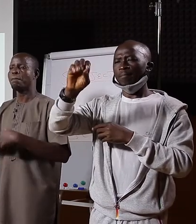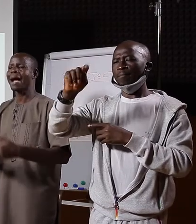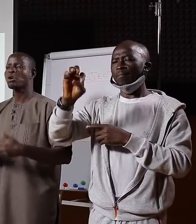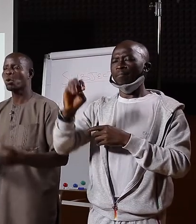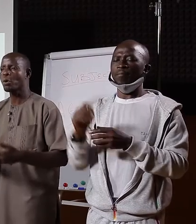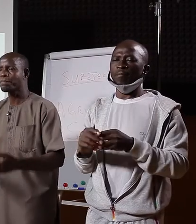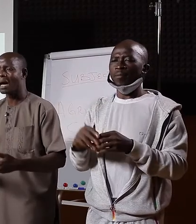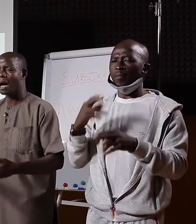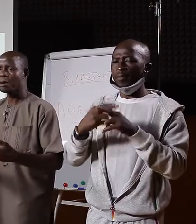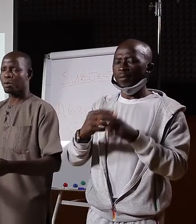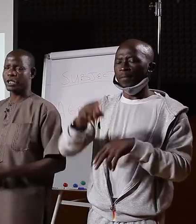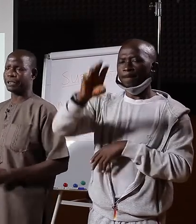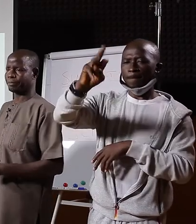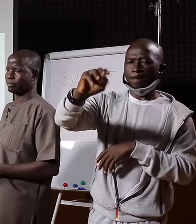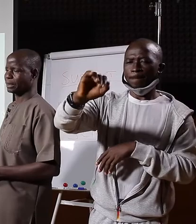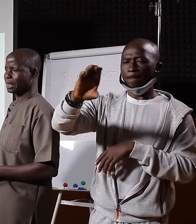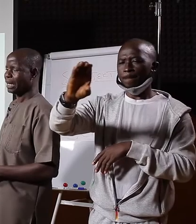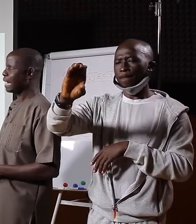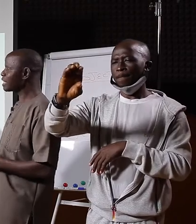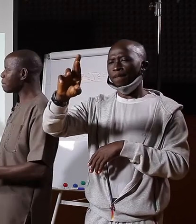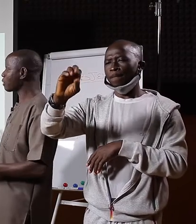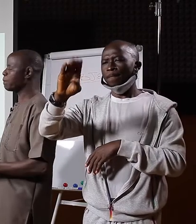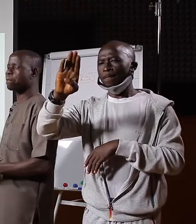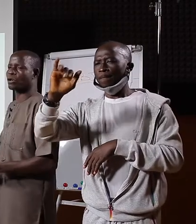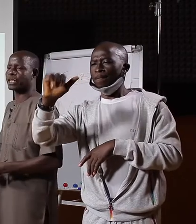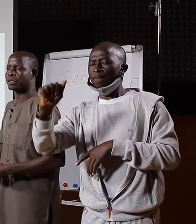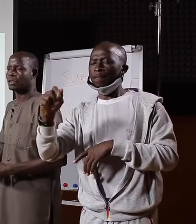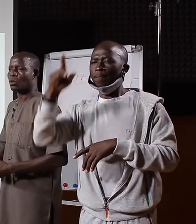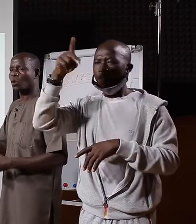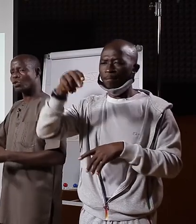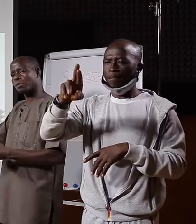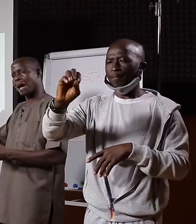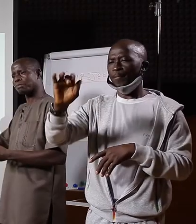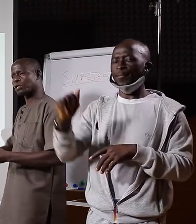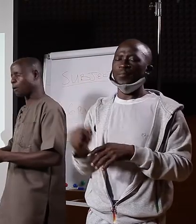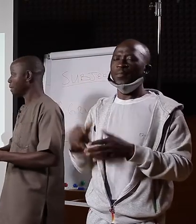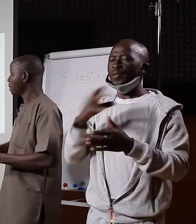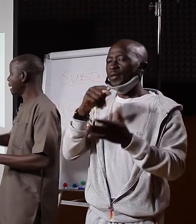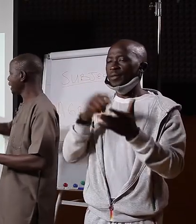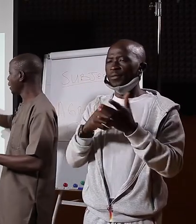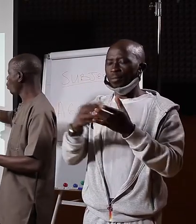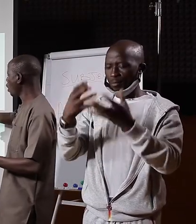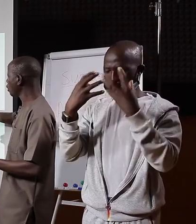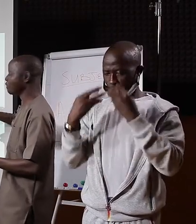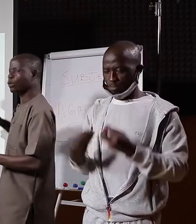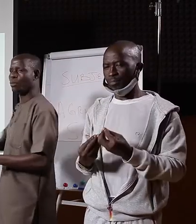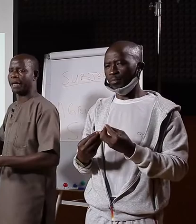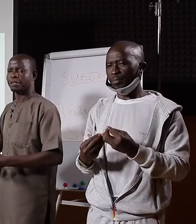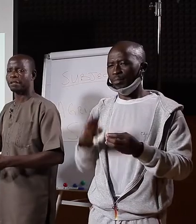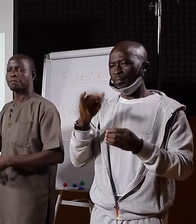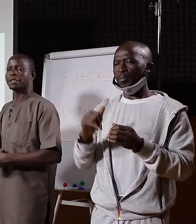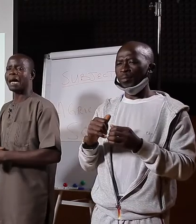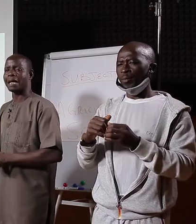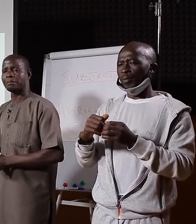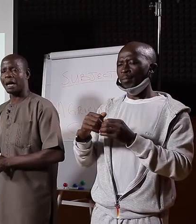as microbial protein. And this microbial protein will also be absorbed by the wall of the